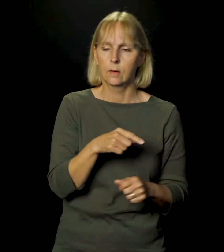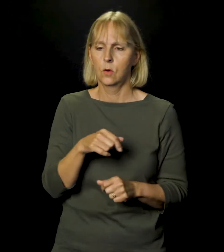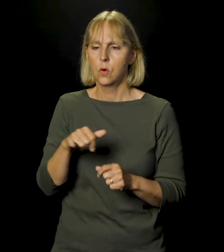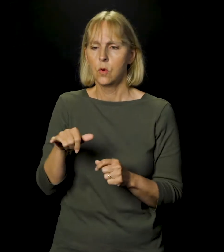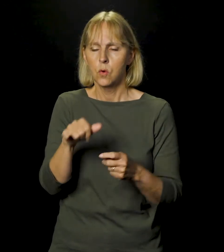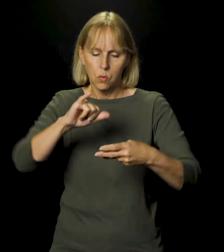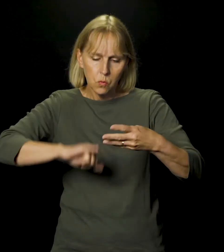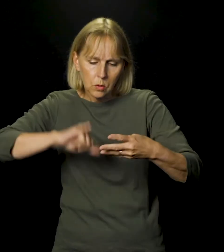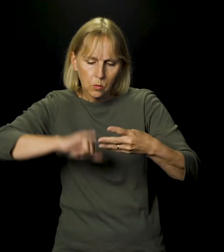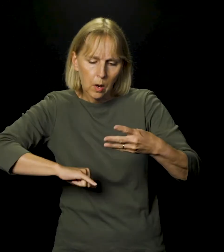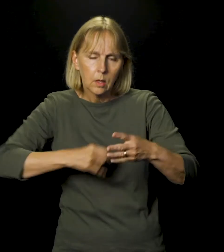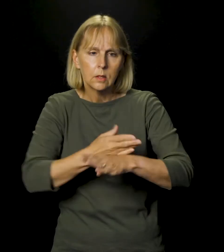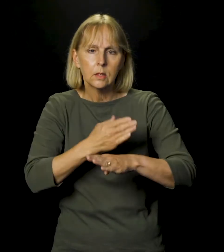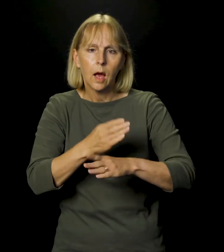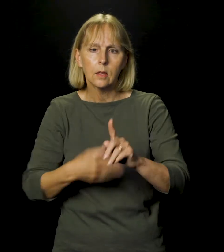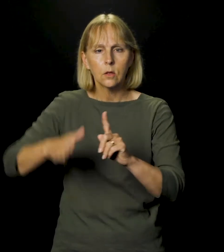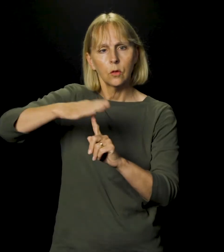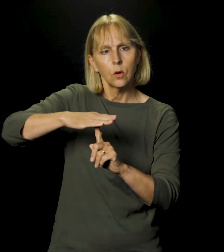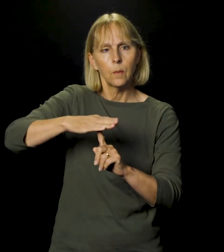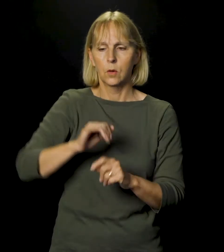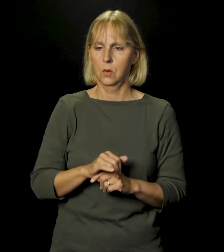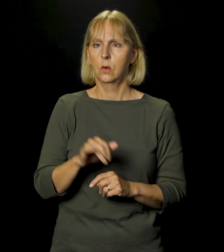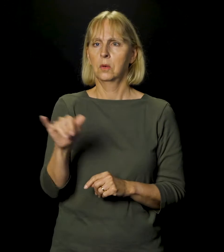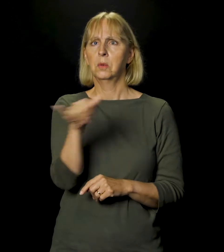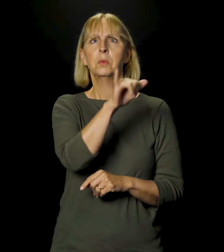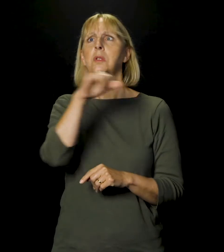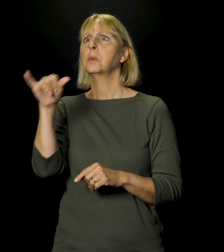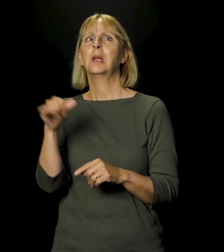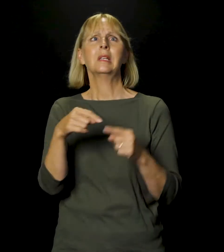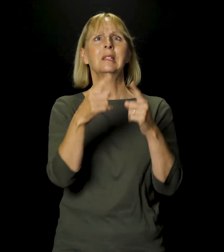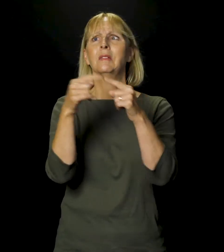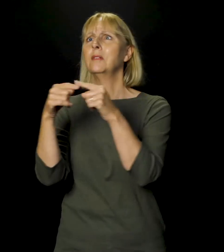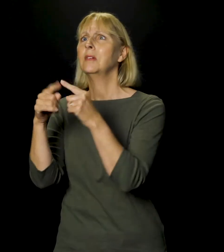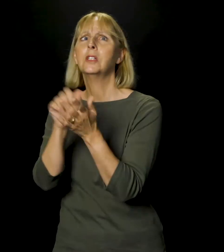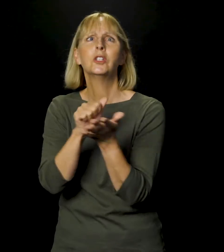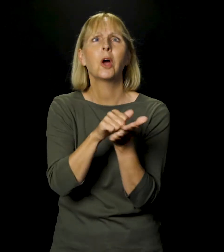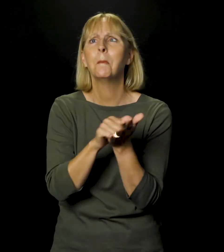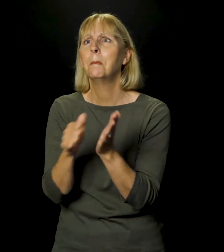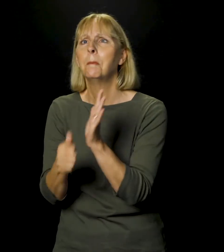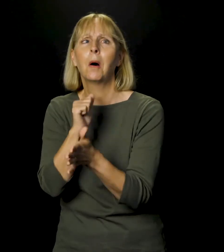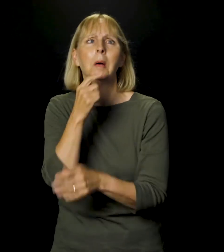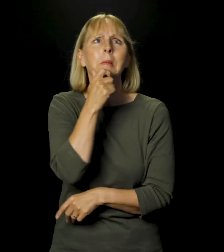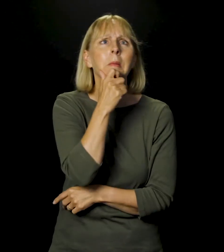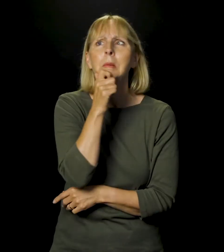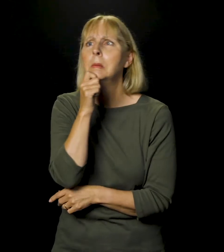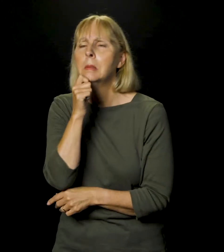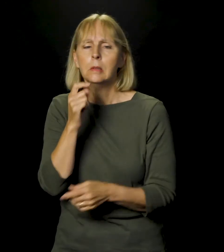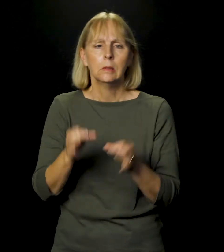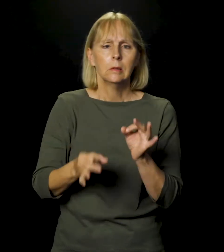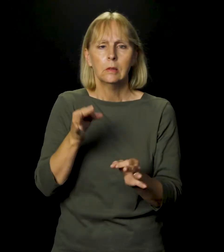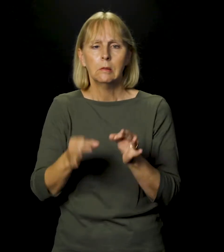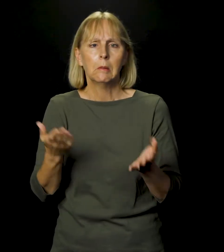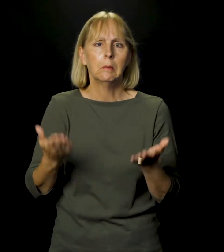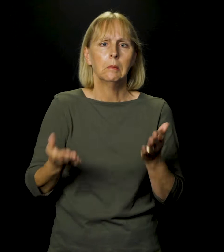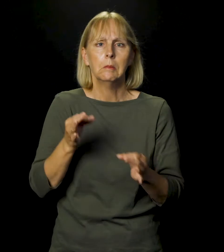of the to-do pile? Which of the 40,000 items in the supermarket do I pay attention to? It can all result in what we're probably familiar